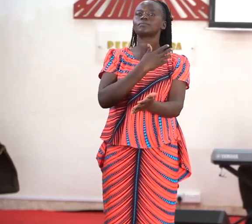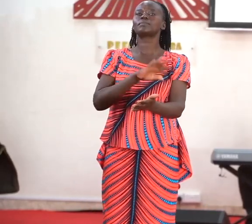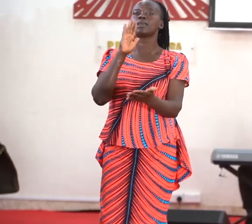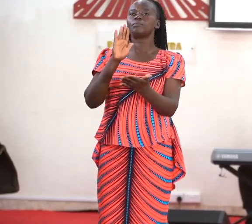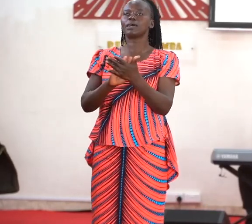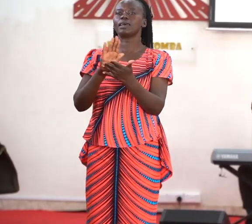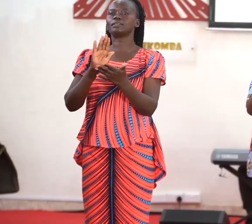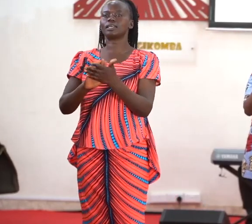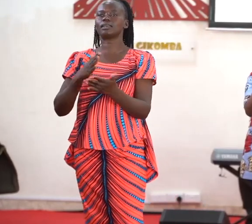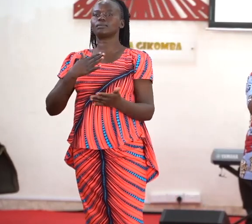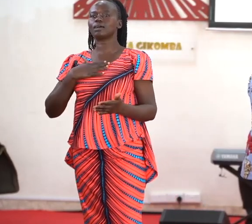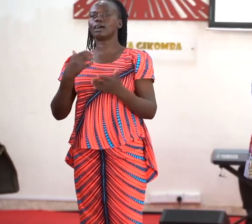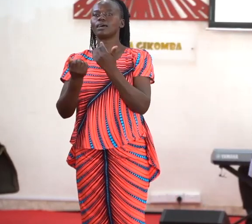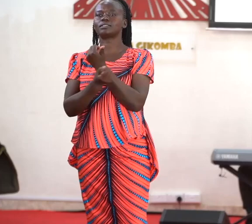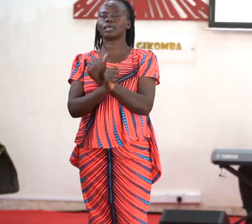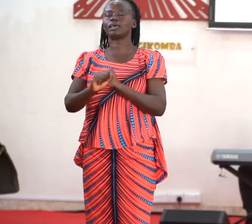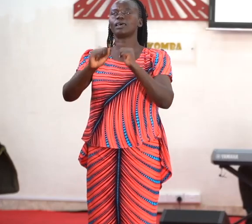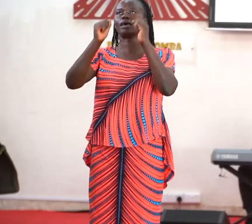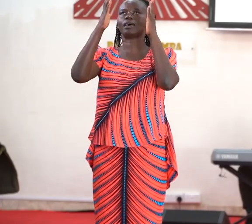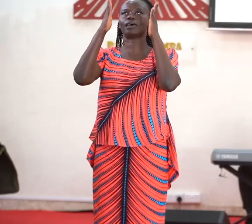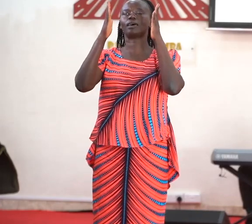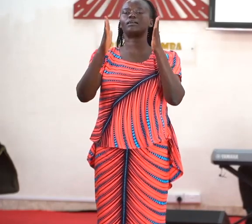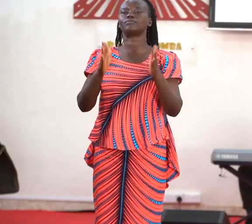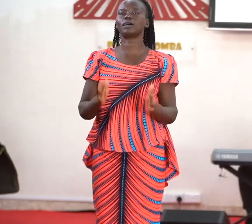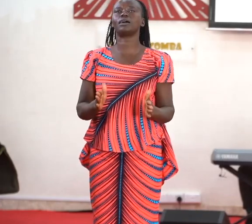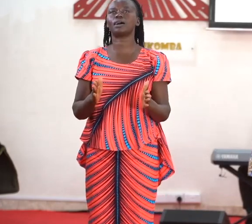song, praising my